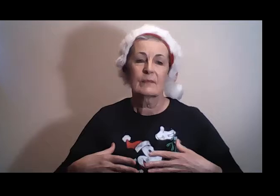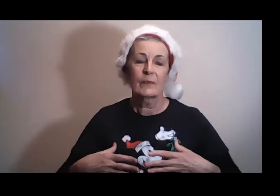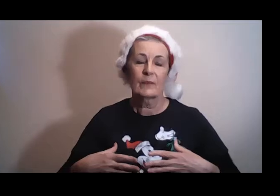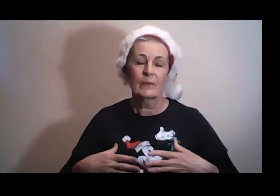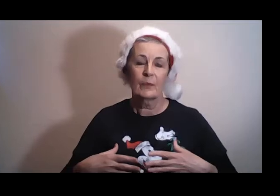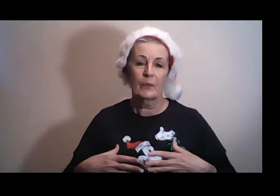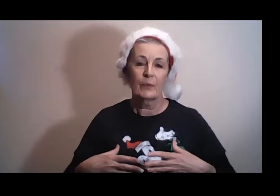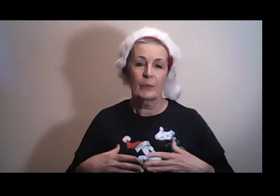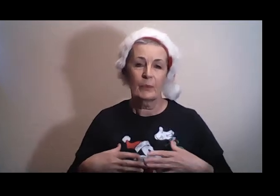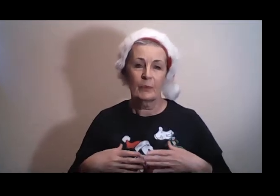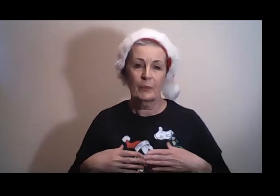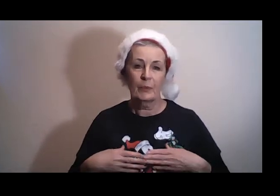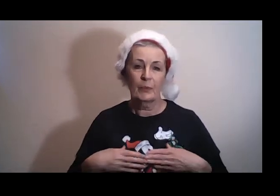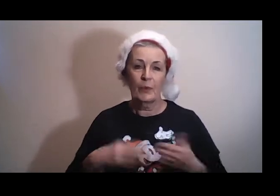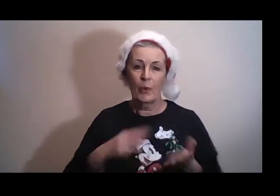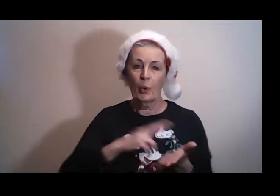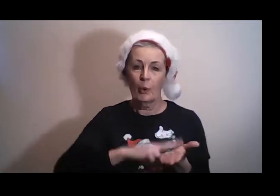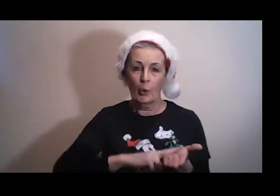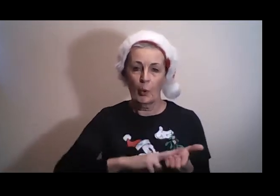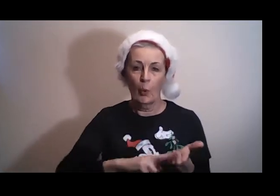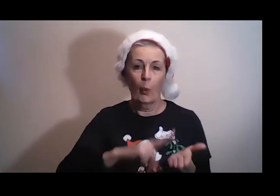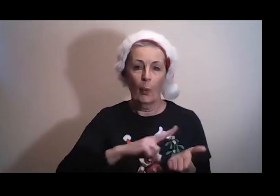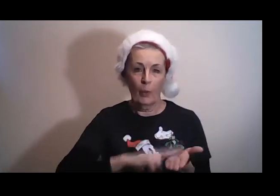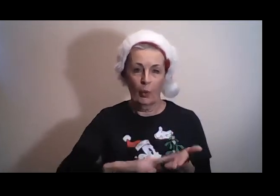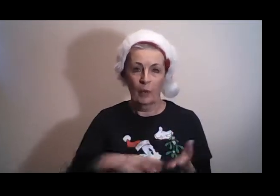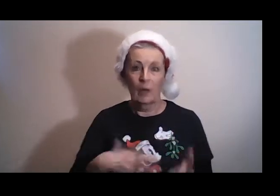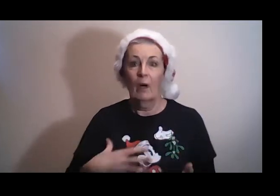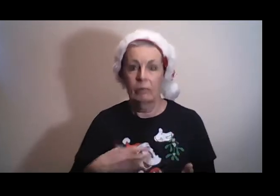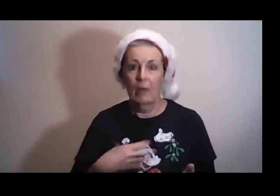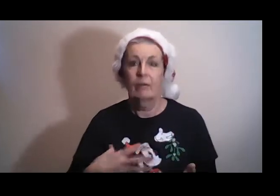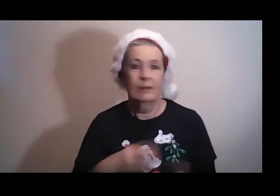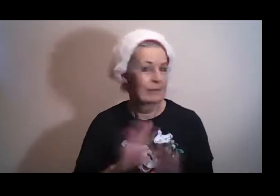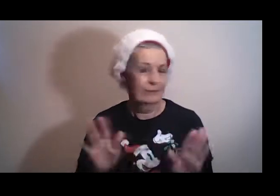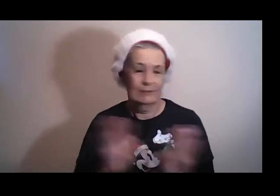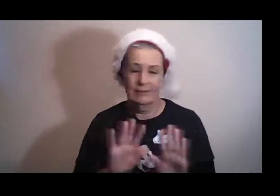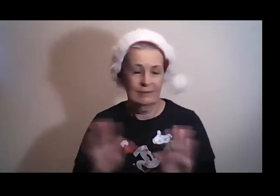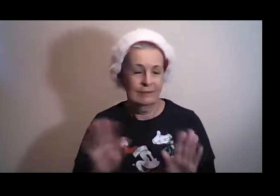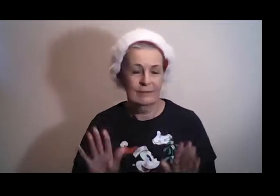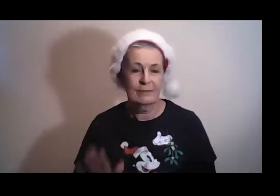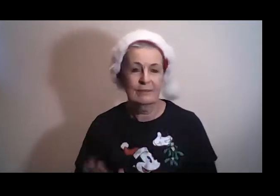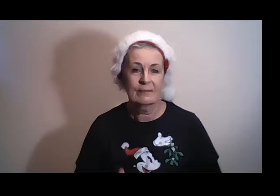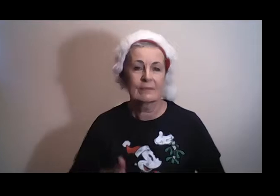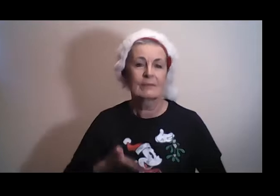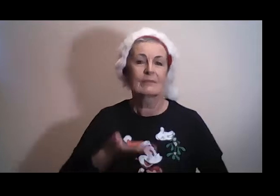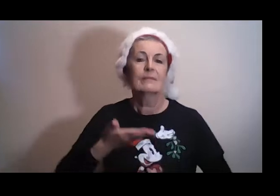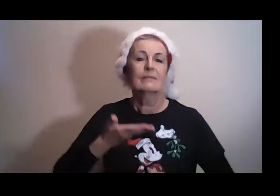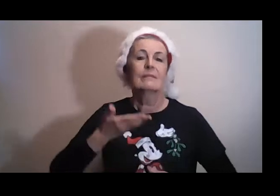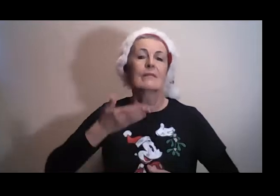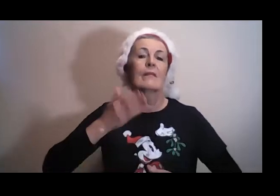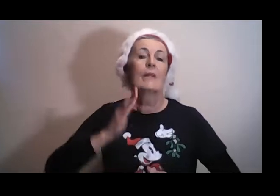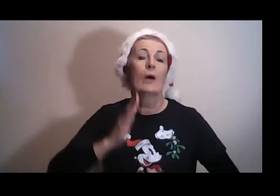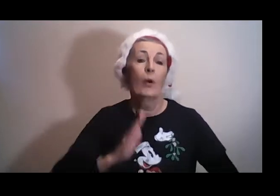rising up your hands, you can breathe in and then you breathe out as you go down. But you know that's not important.